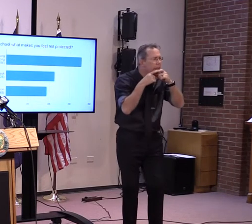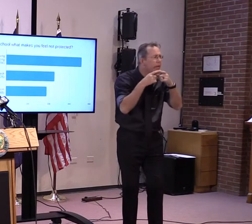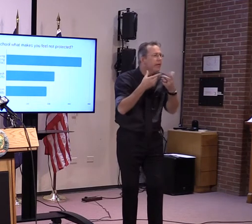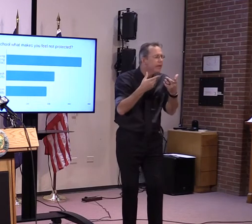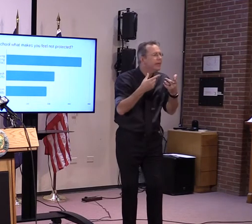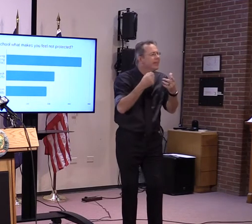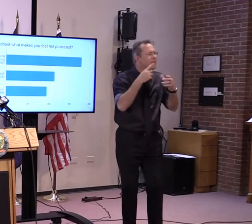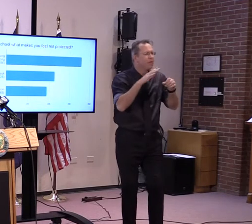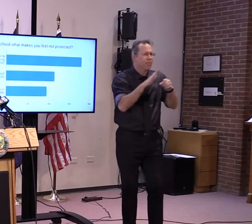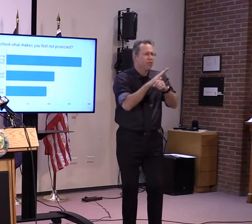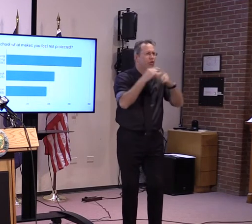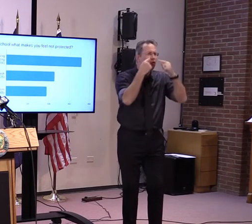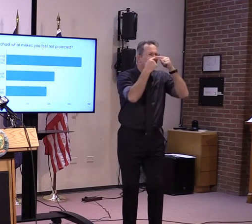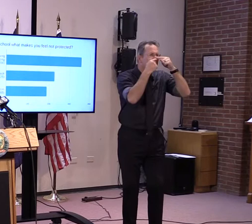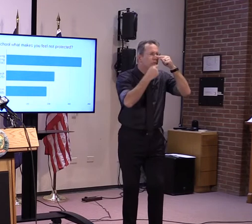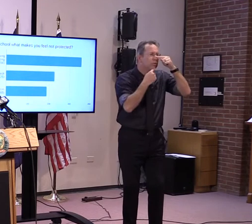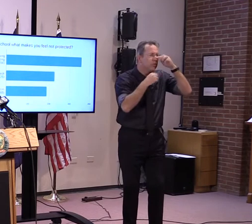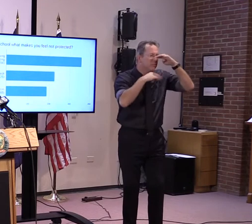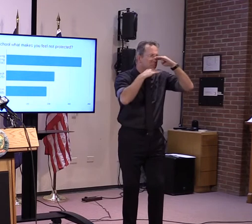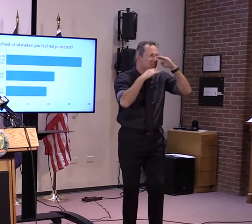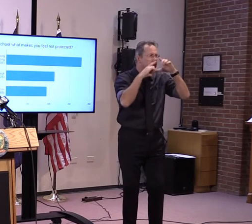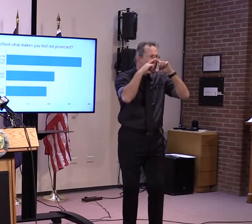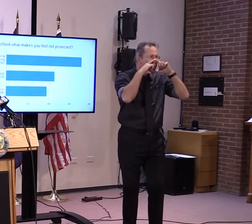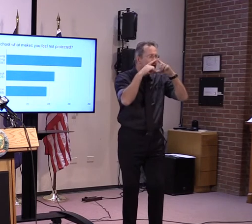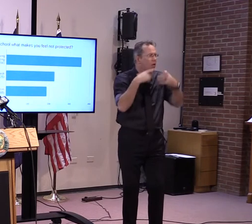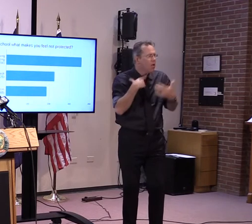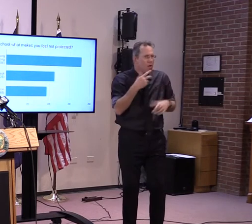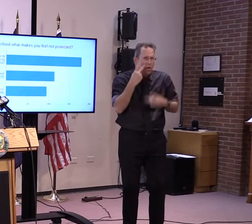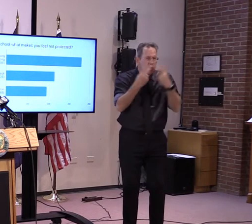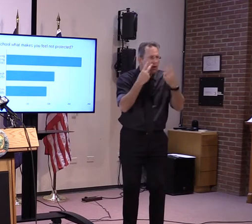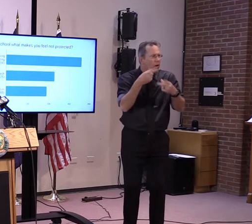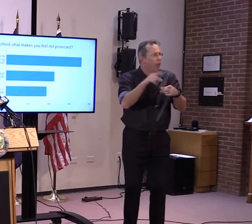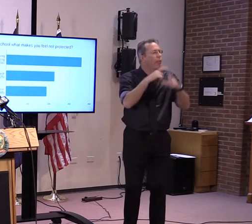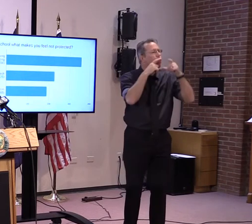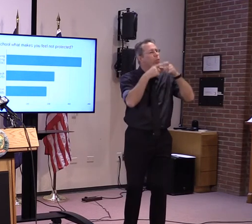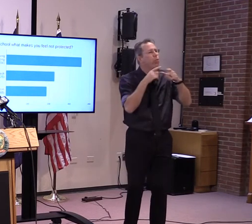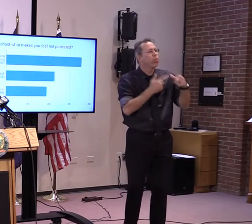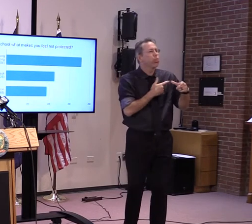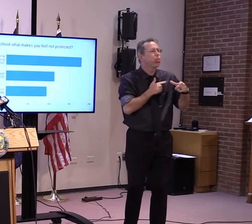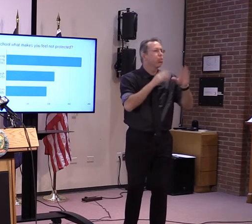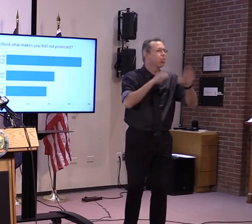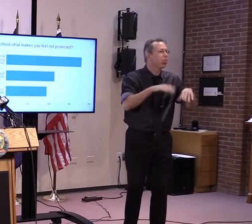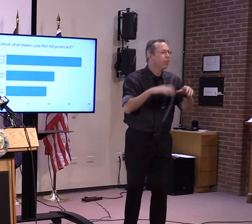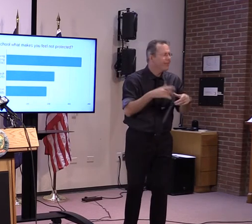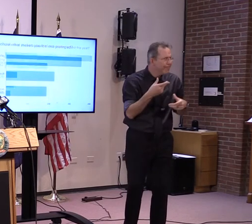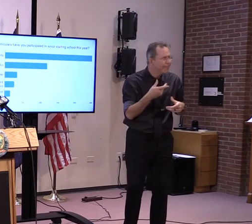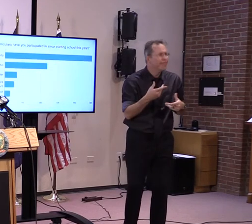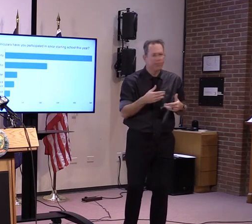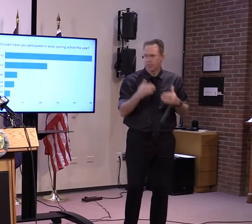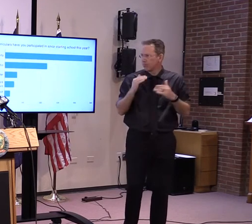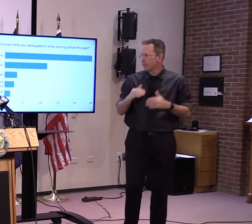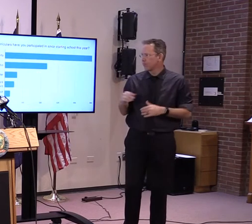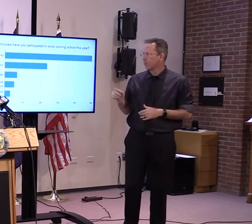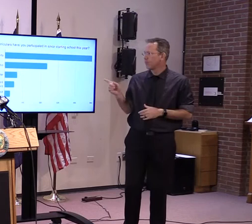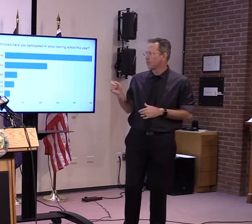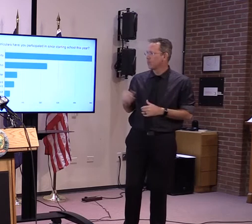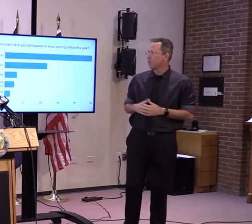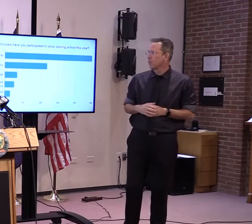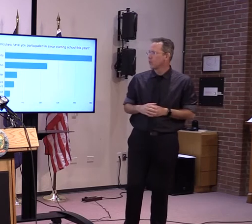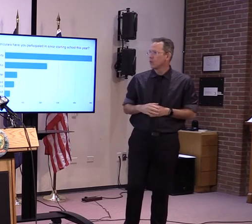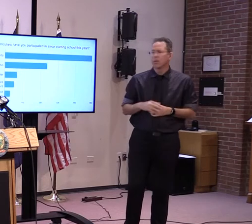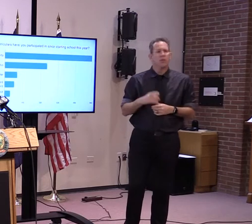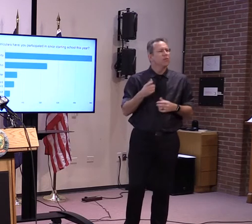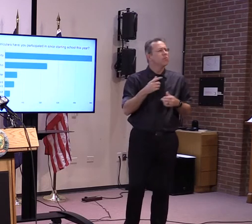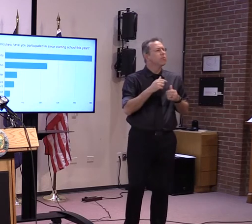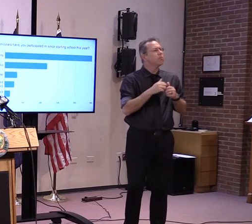gonna be a great way to help students feel protected. The next slide should be what extracurriculars have you participated